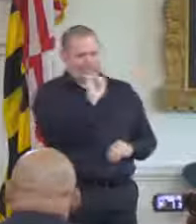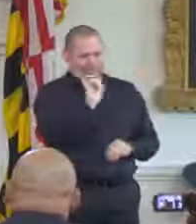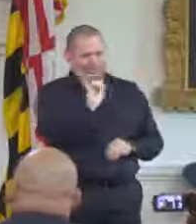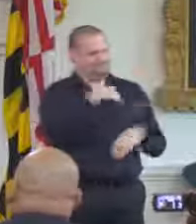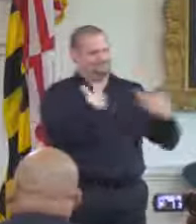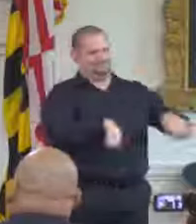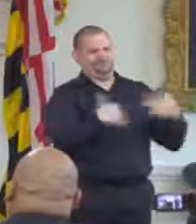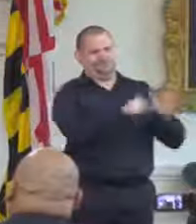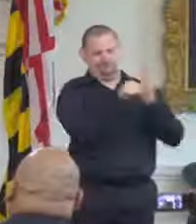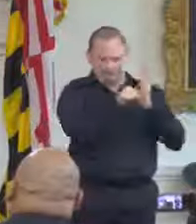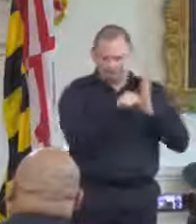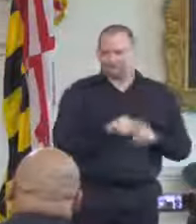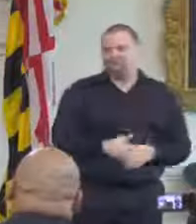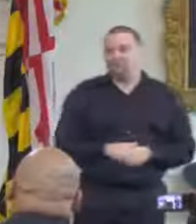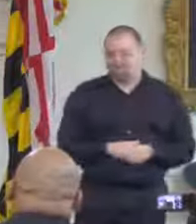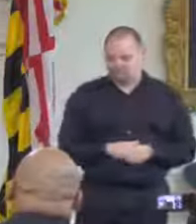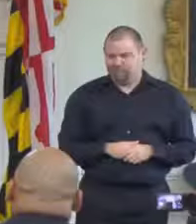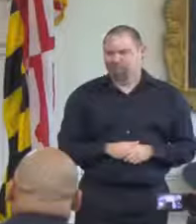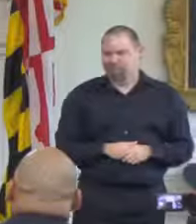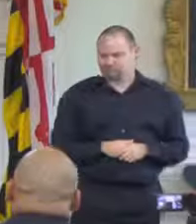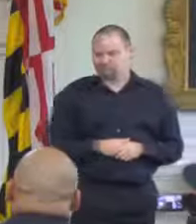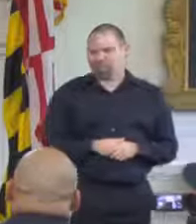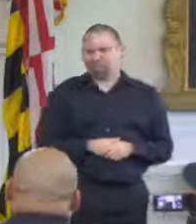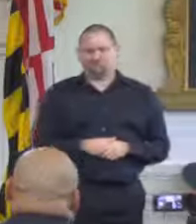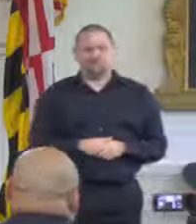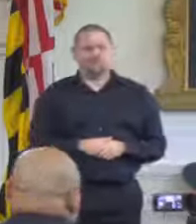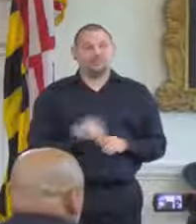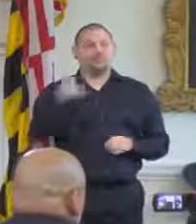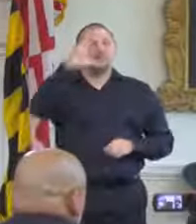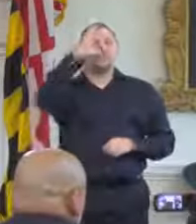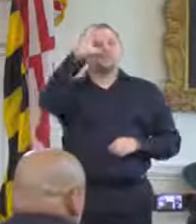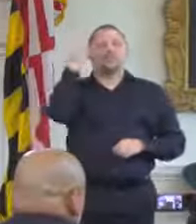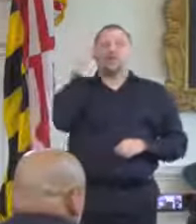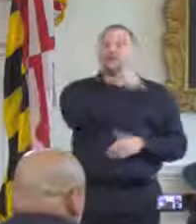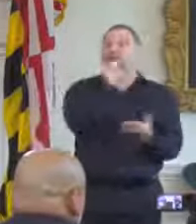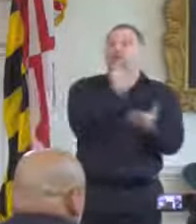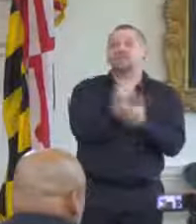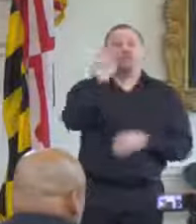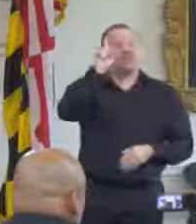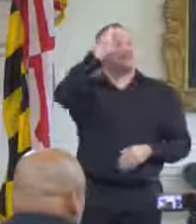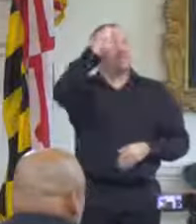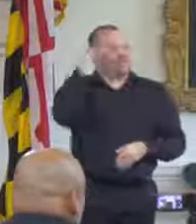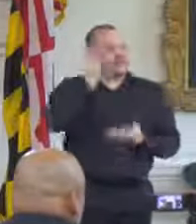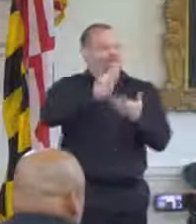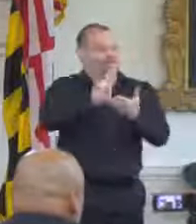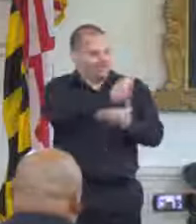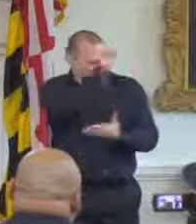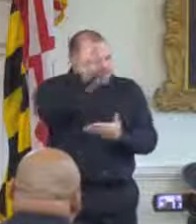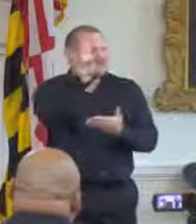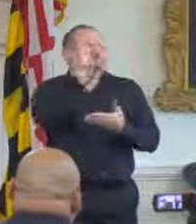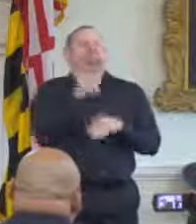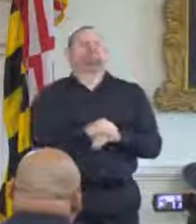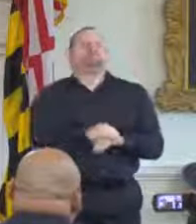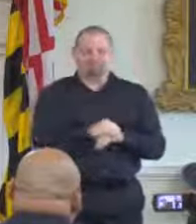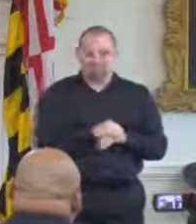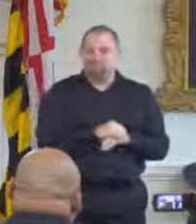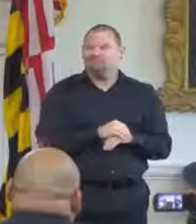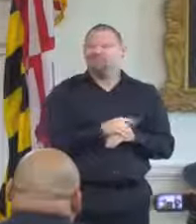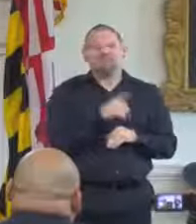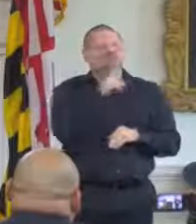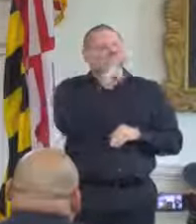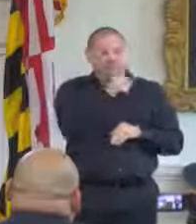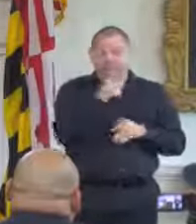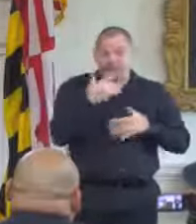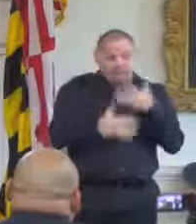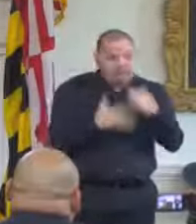this. Nyle went to college at Gallaudet University in Washington, D.C., where he